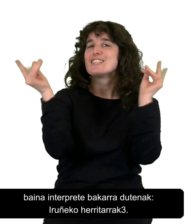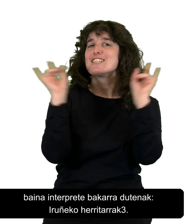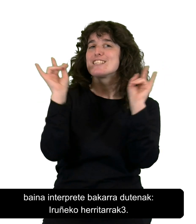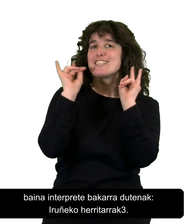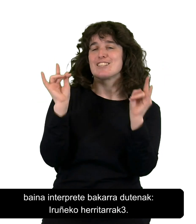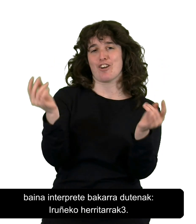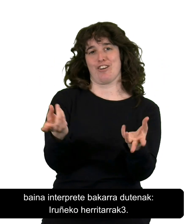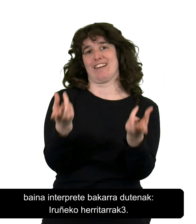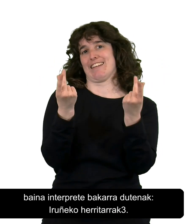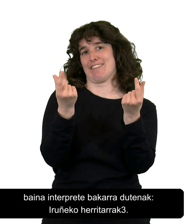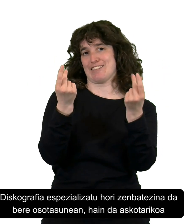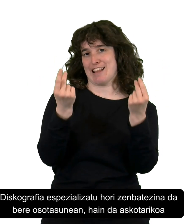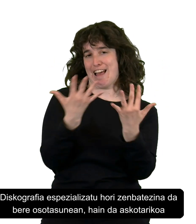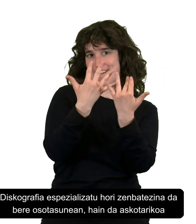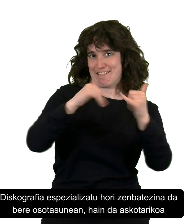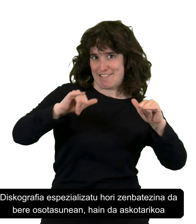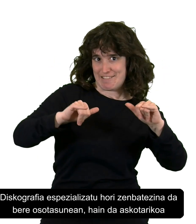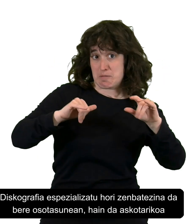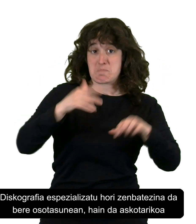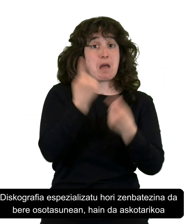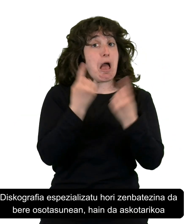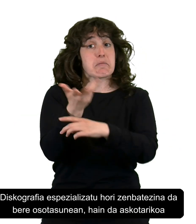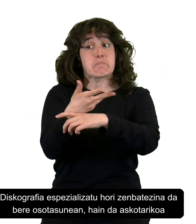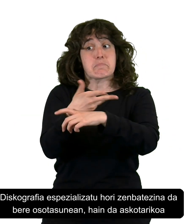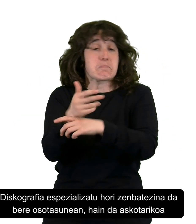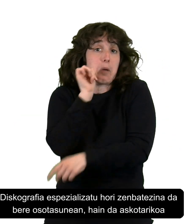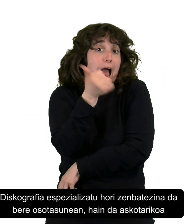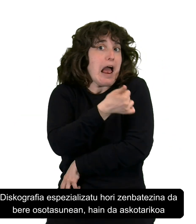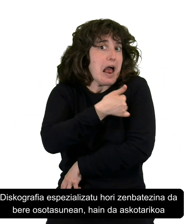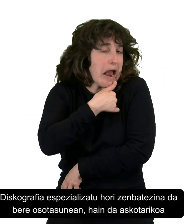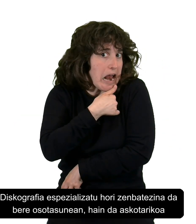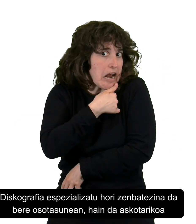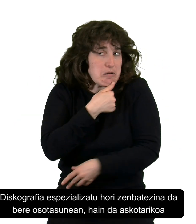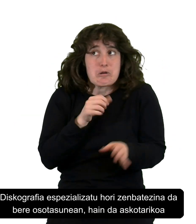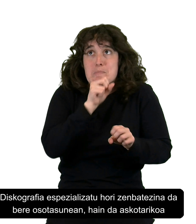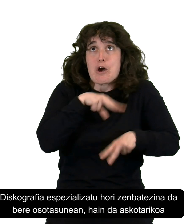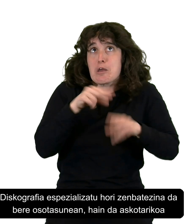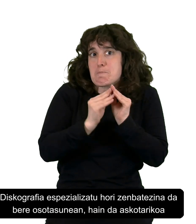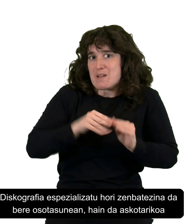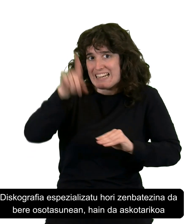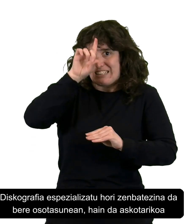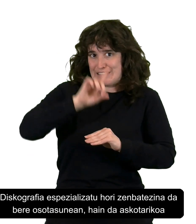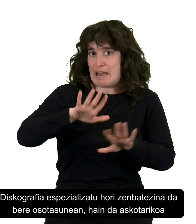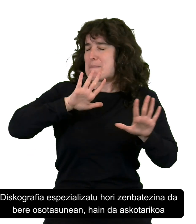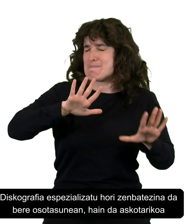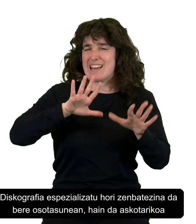herritarrak. Diskografia espezializatu hori zenbat ezina da bere osotasunean. Hain